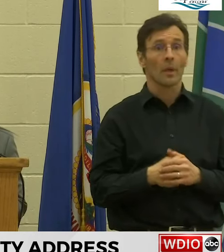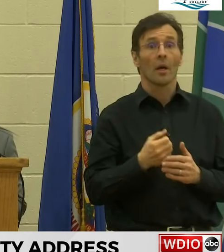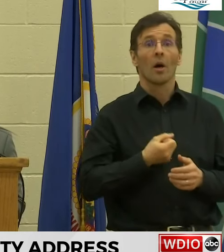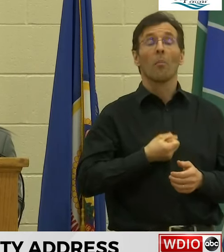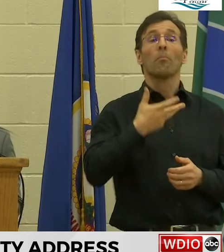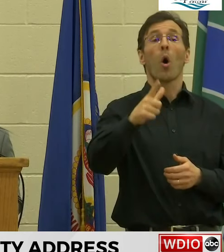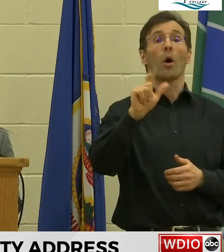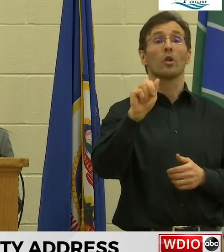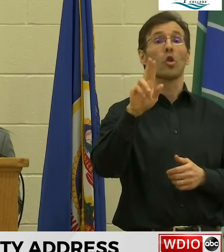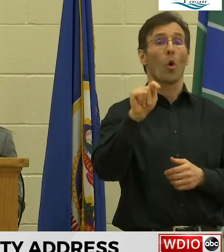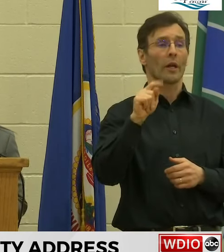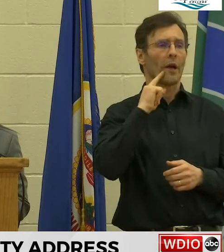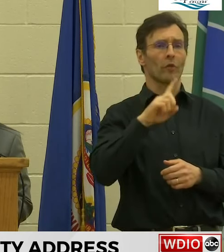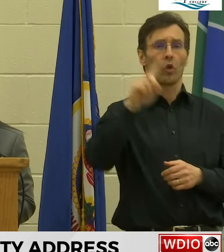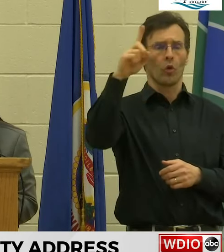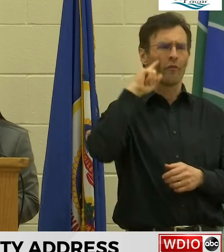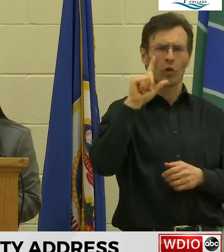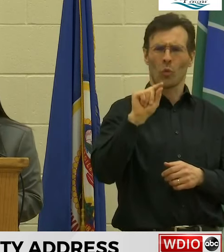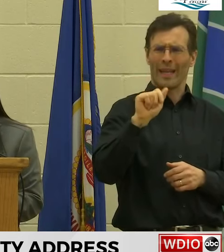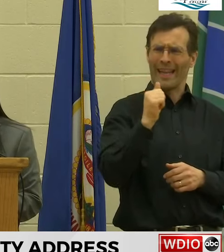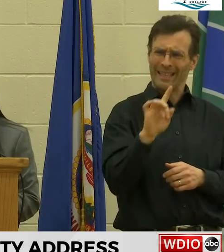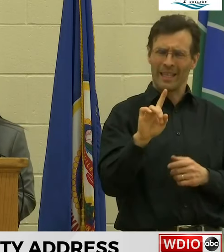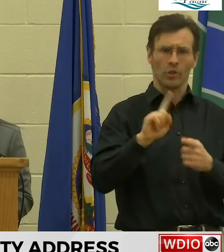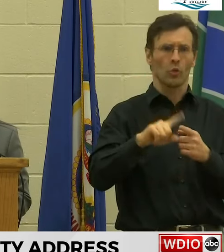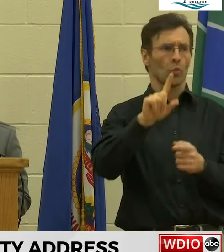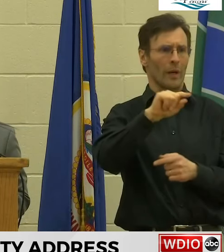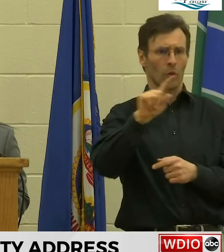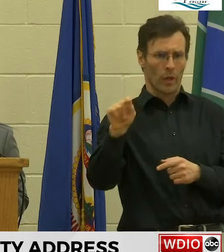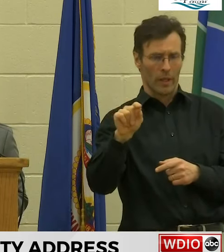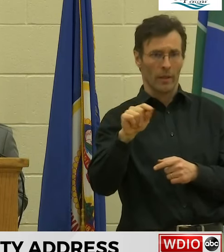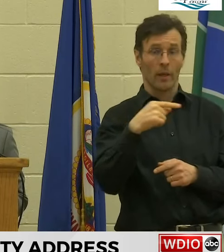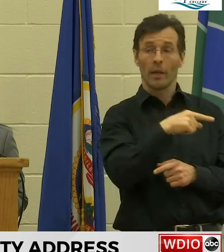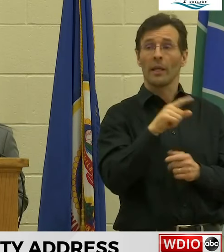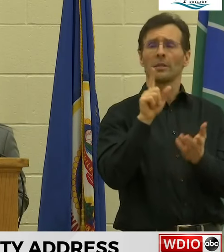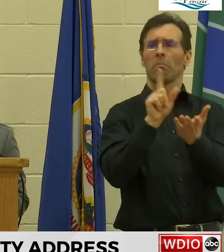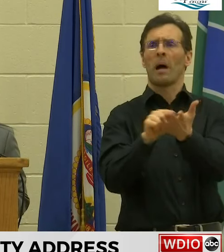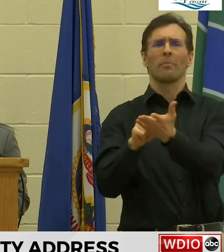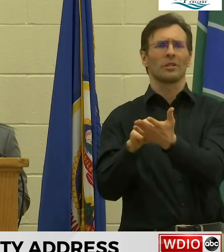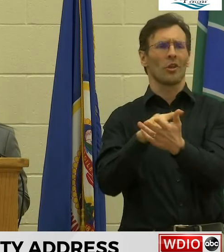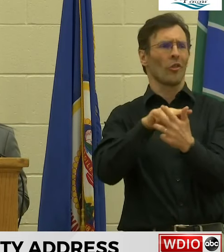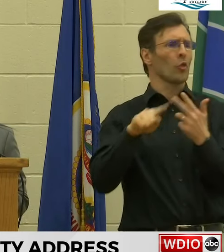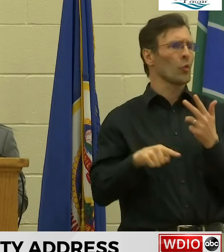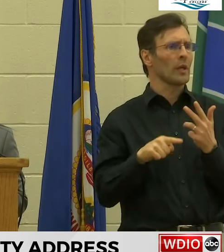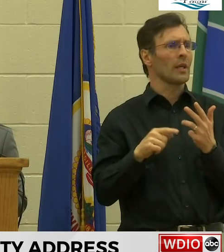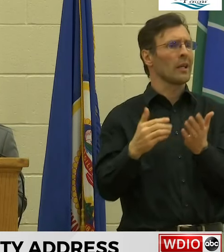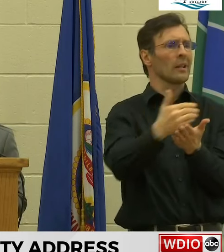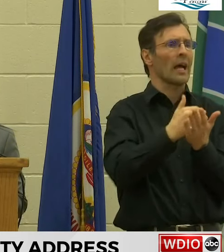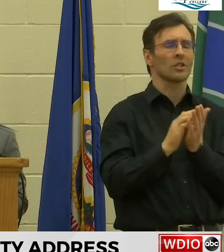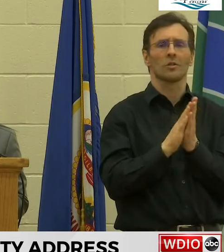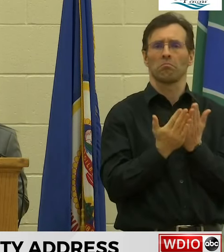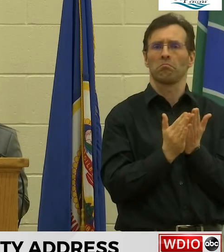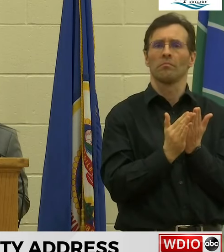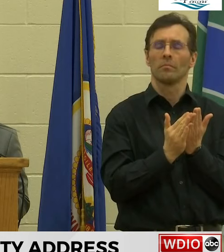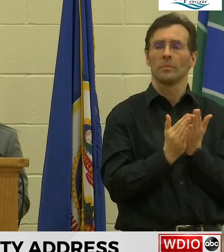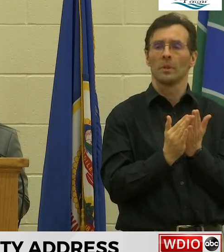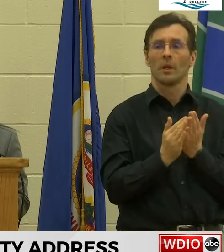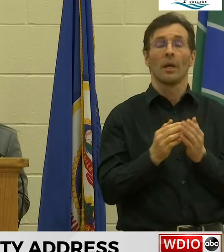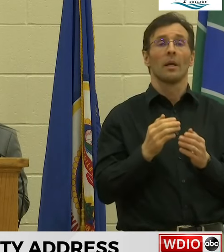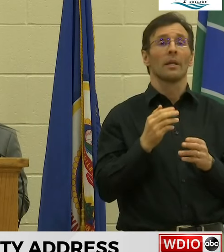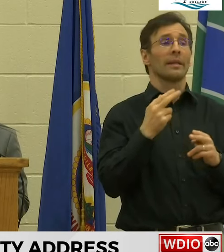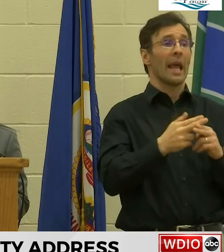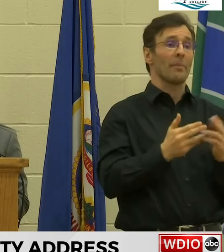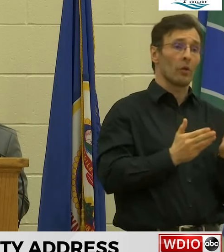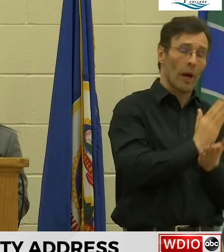Poet Laureate of Duluth for 2018 to 2020. He has published 3 poetry collections, Naming